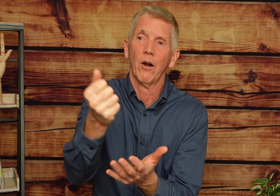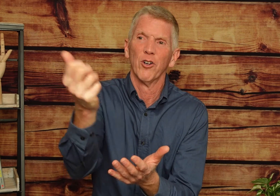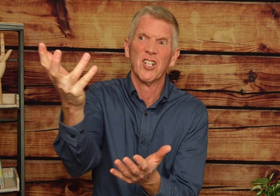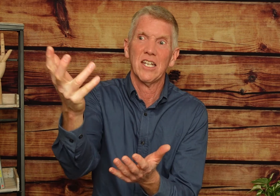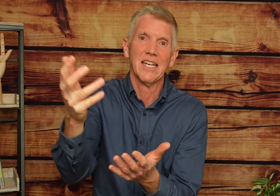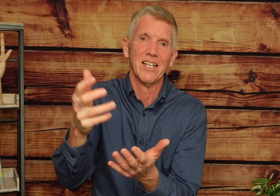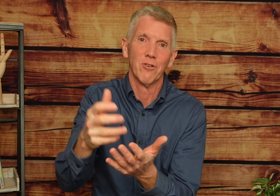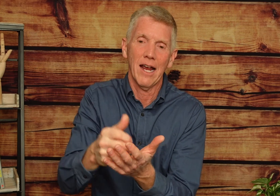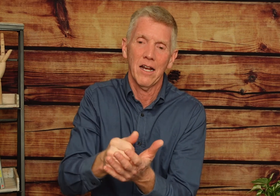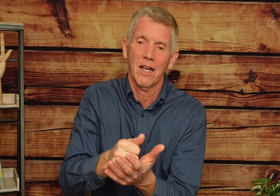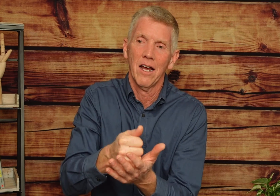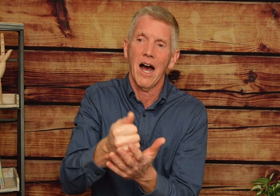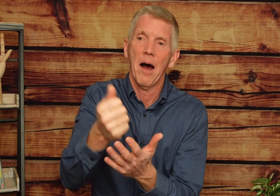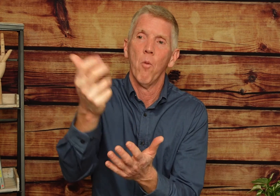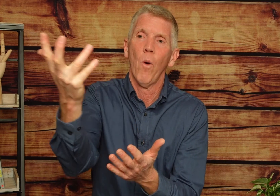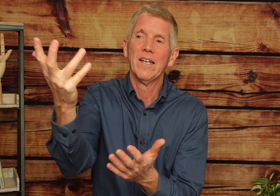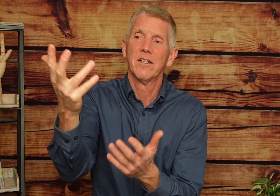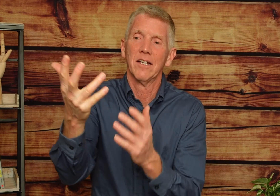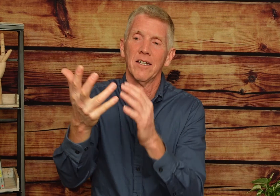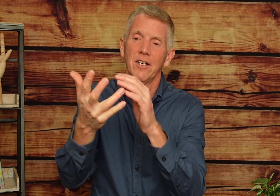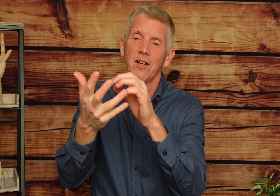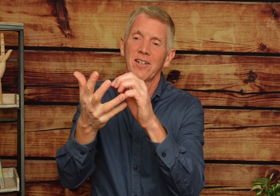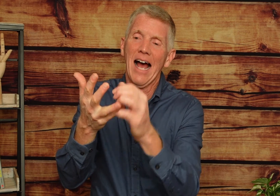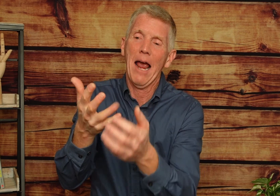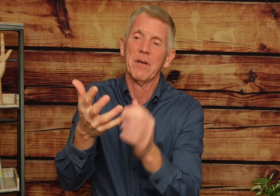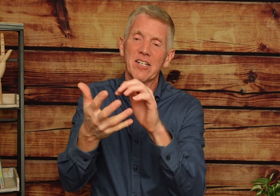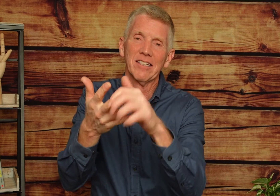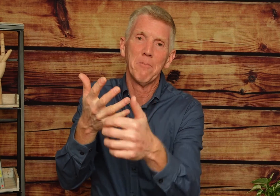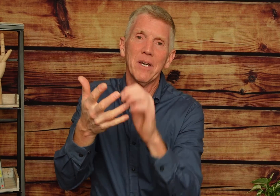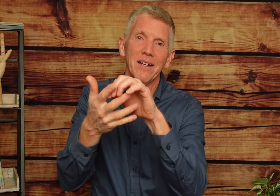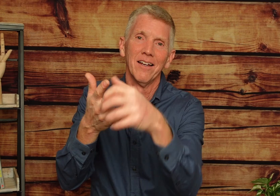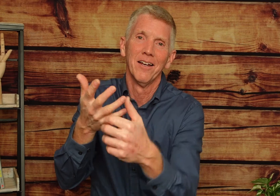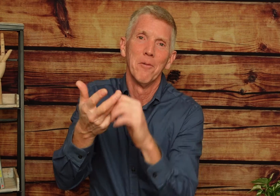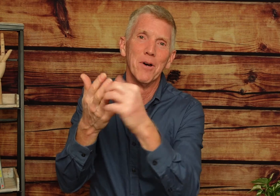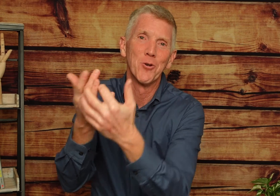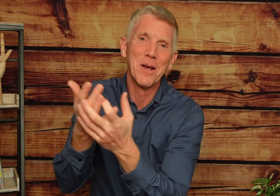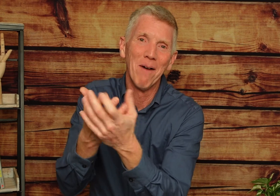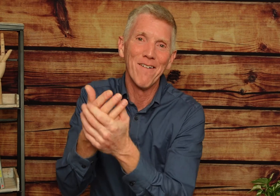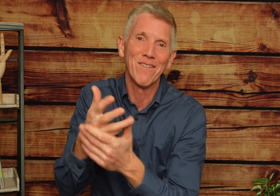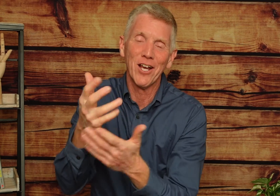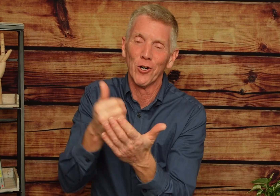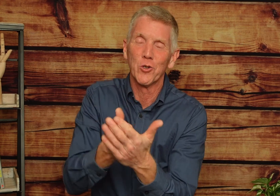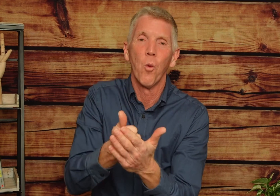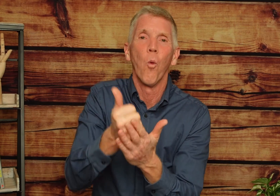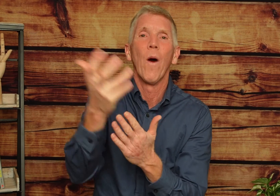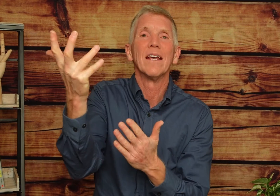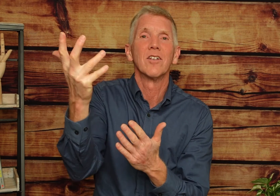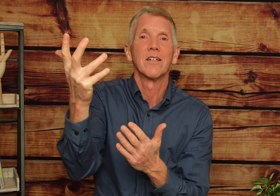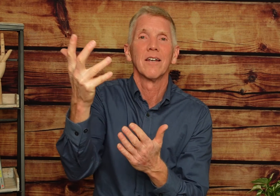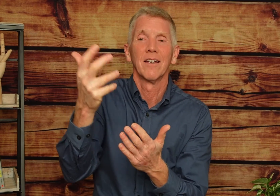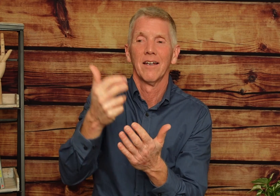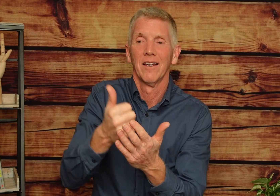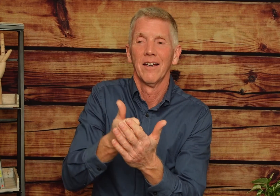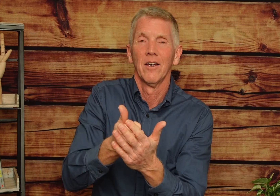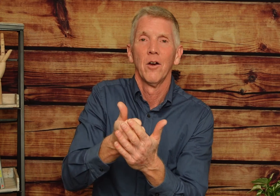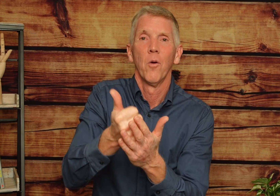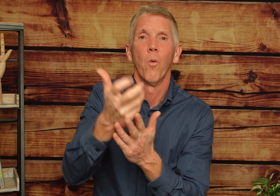or seeds, right? I'm wasting. Time is slipping between my fingers. Waste.